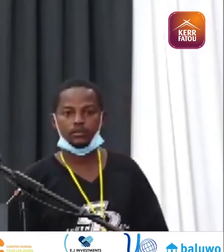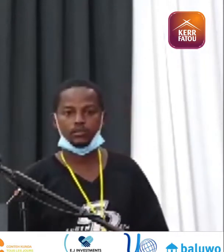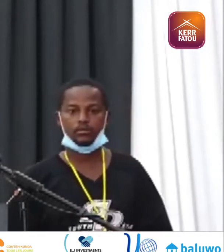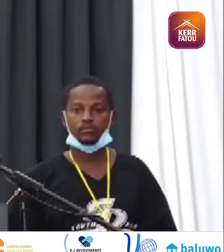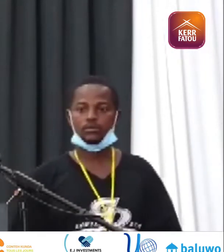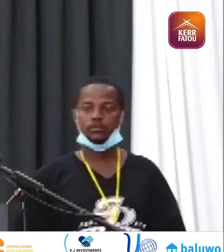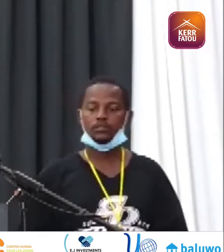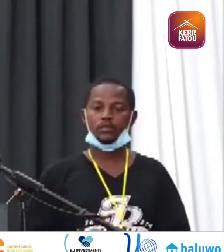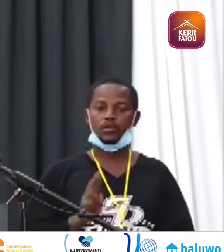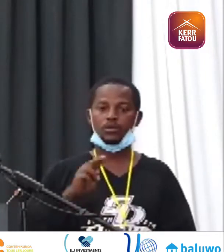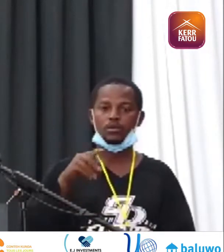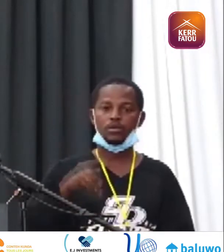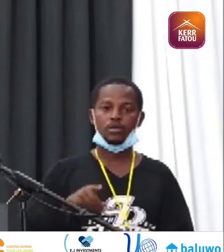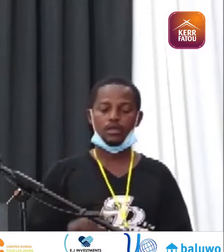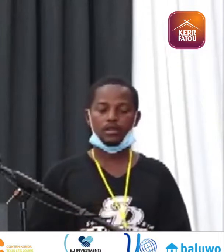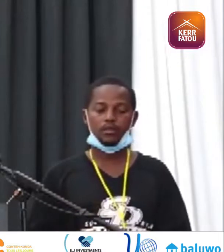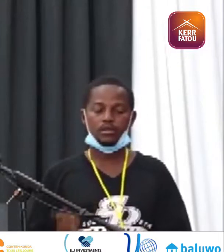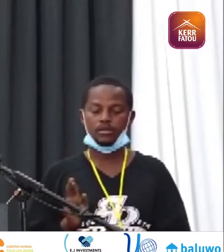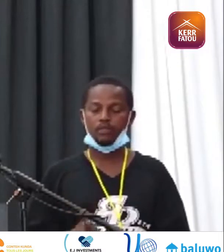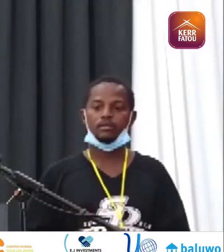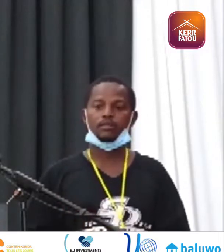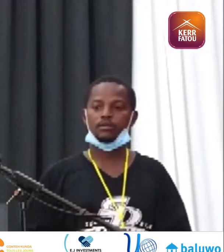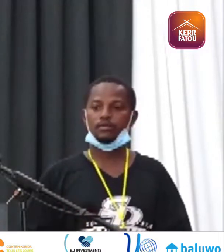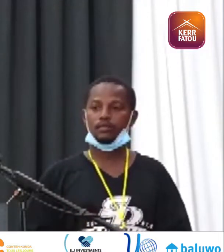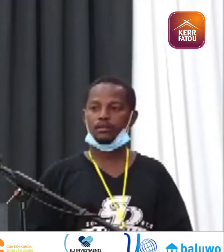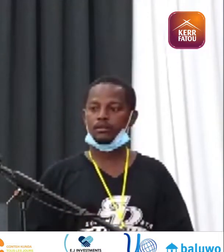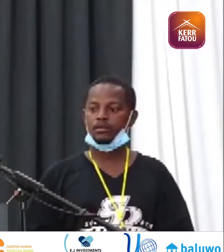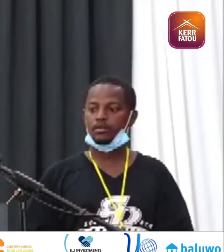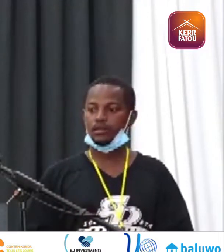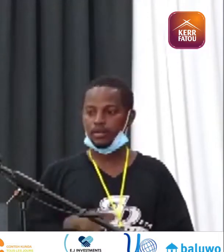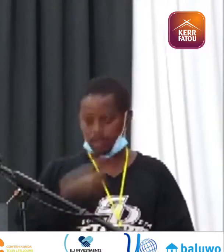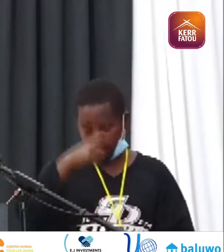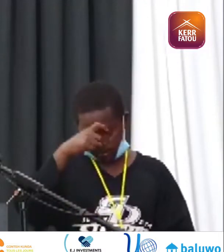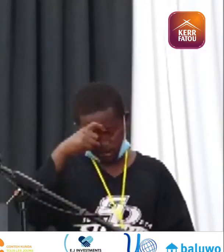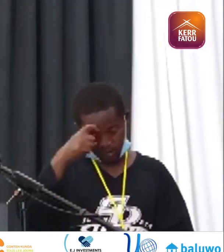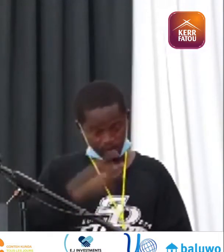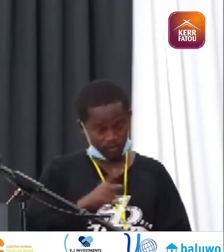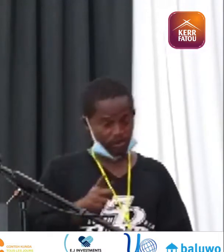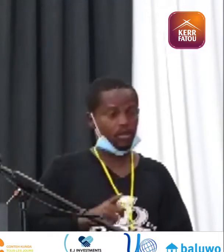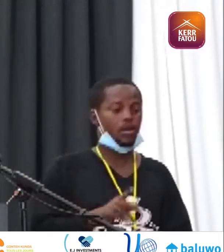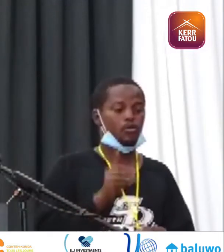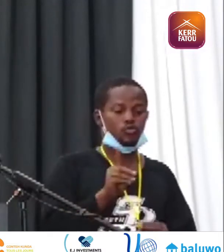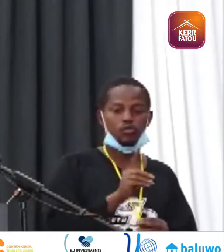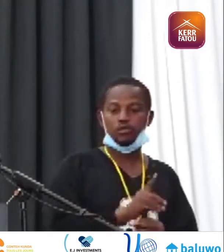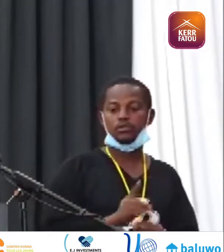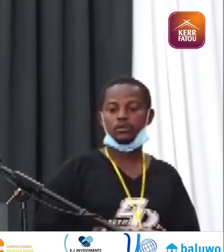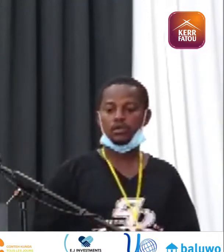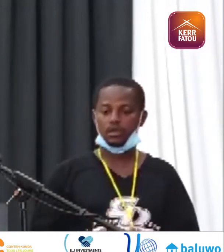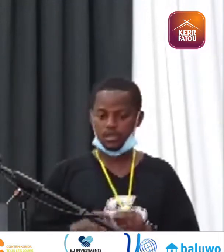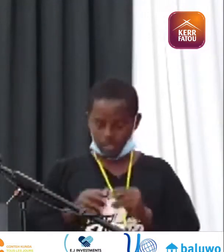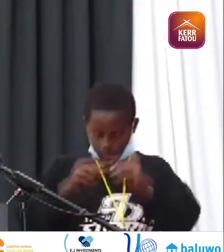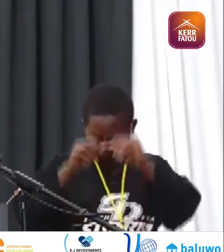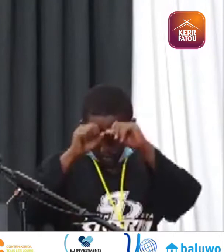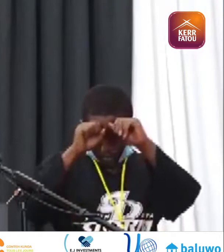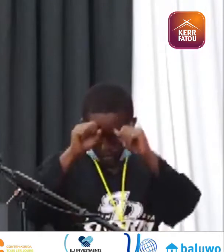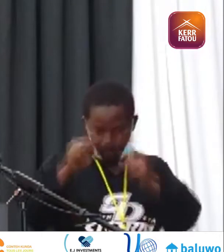Your UDP party representatives served in various positions in this government,